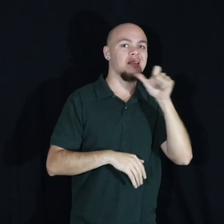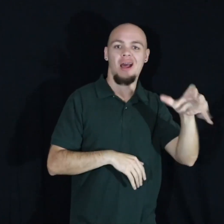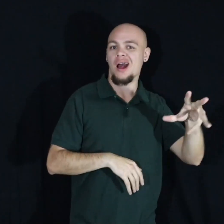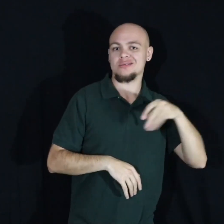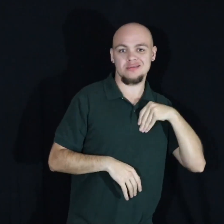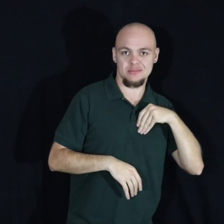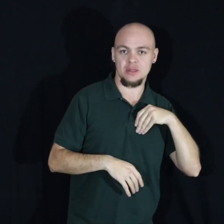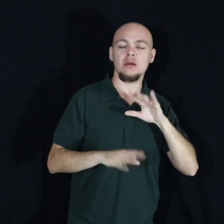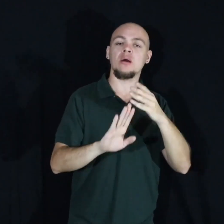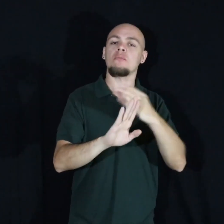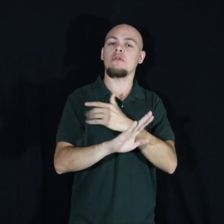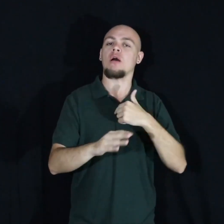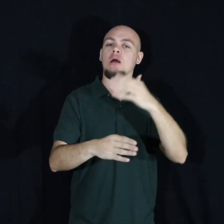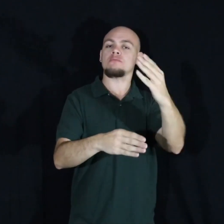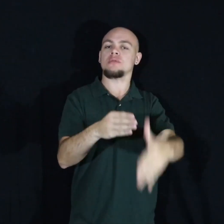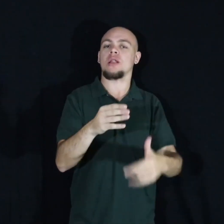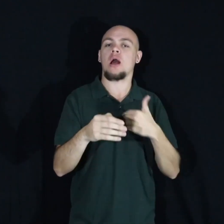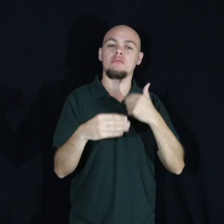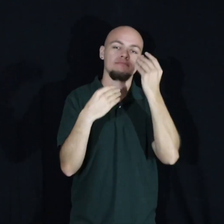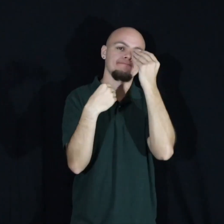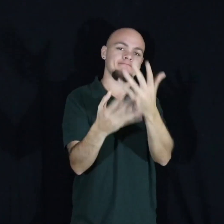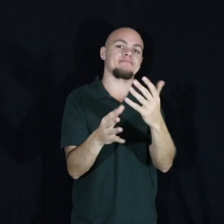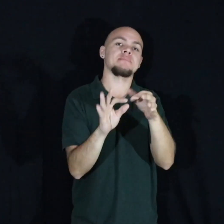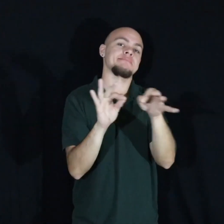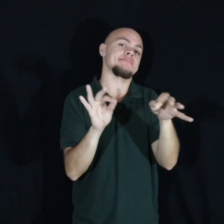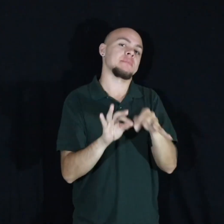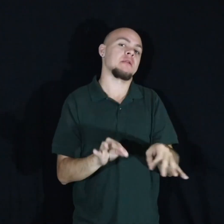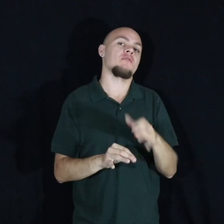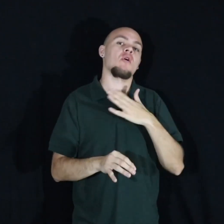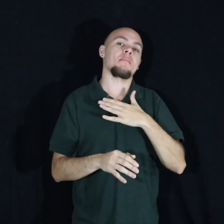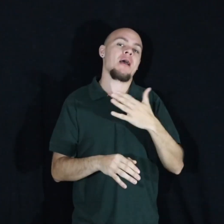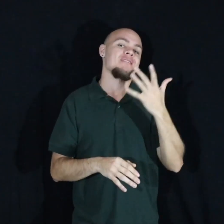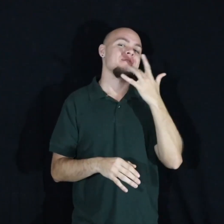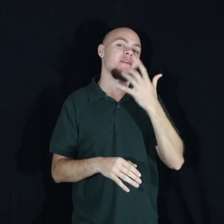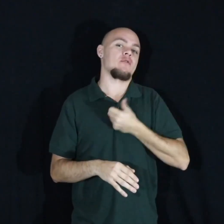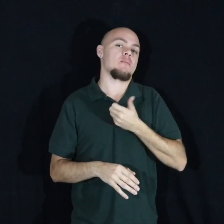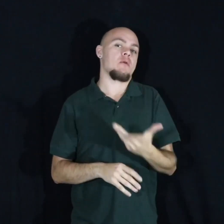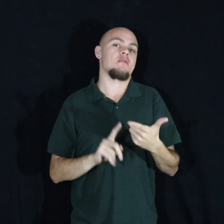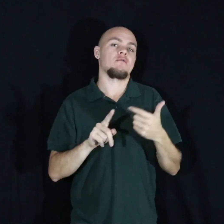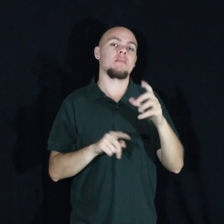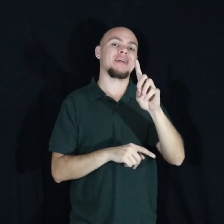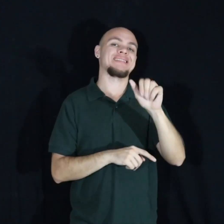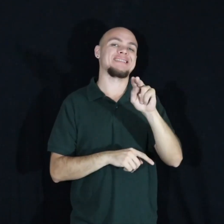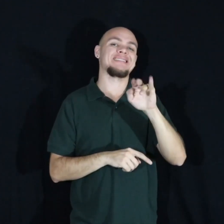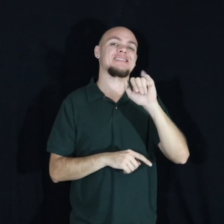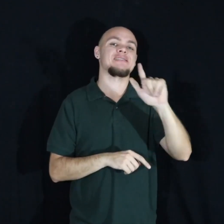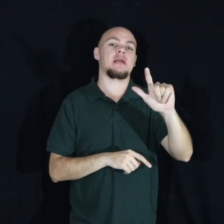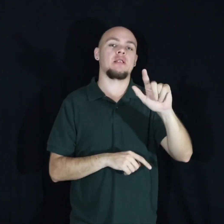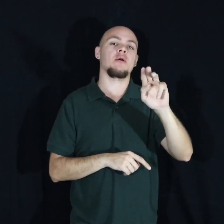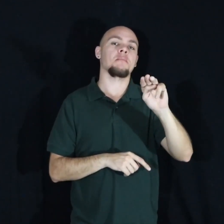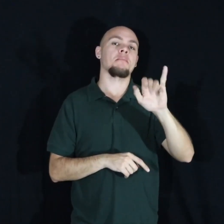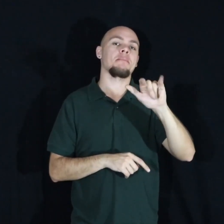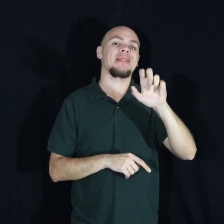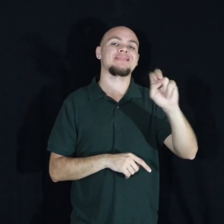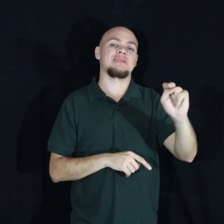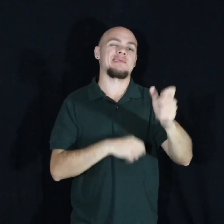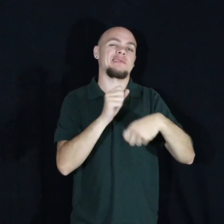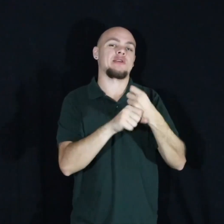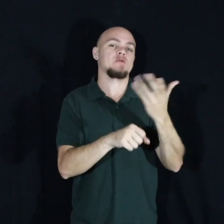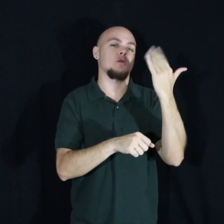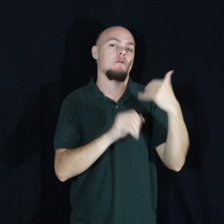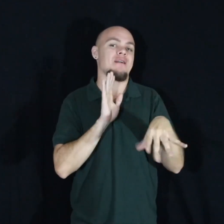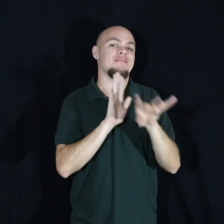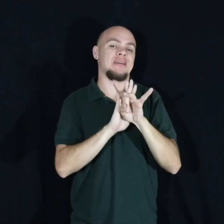Before I go, I want to leave you with a couple of lines from my favorite poem by Danielle Milton that I had found years ago. It helped me